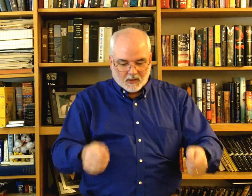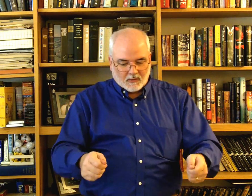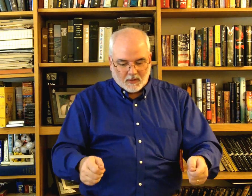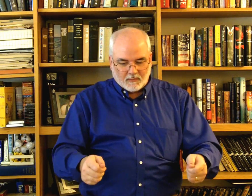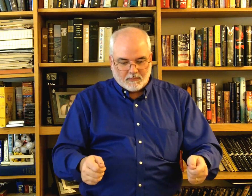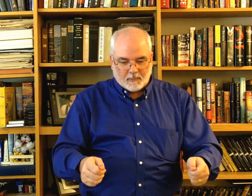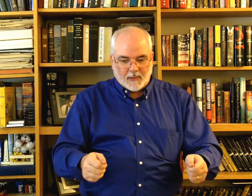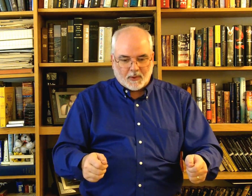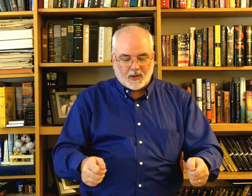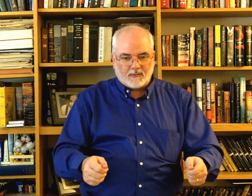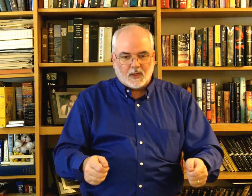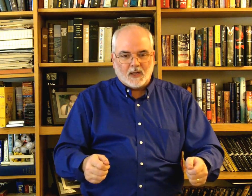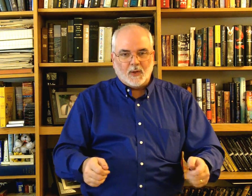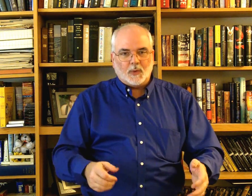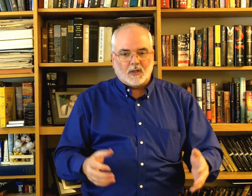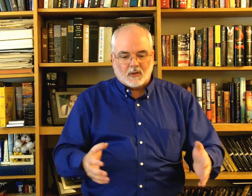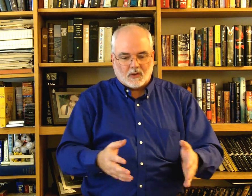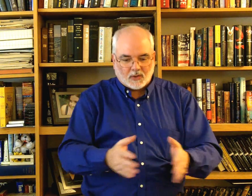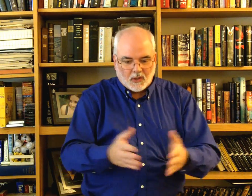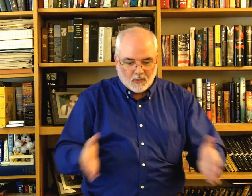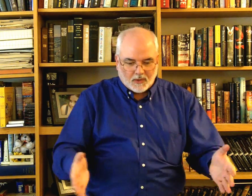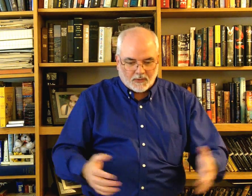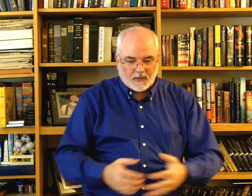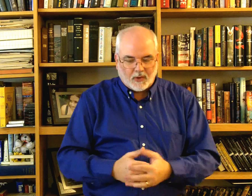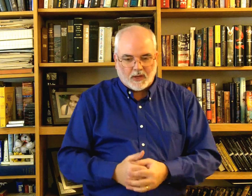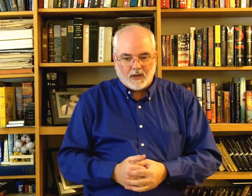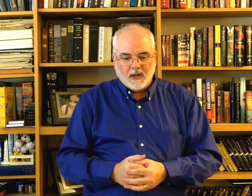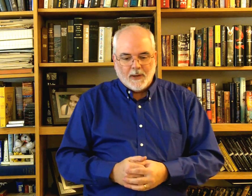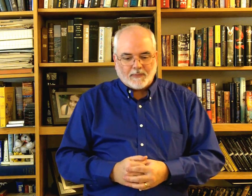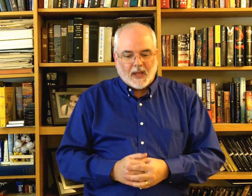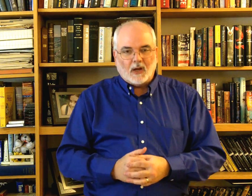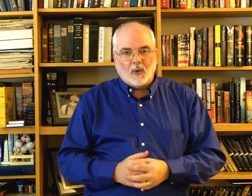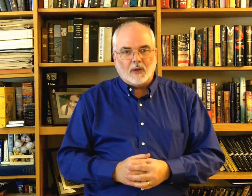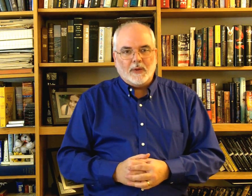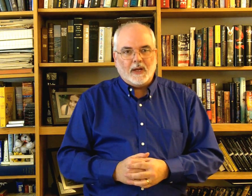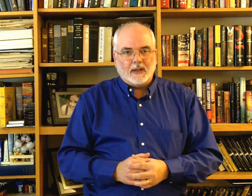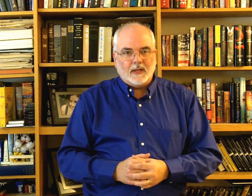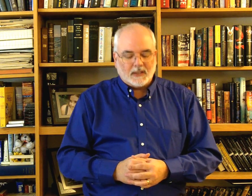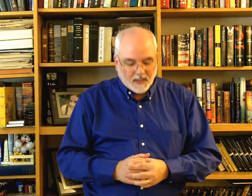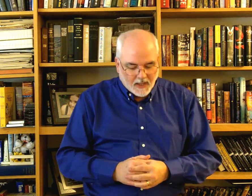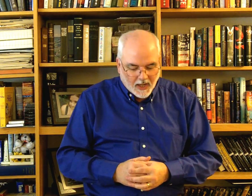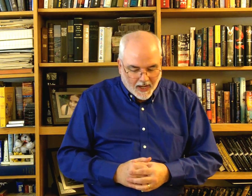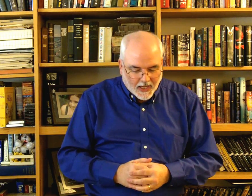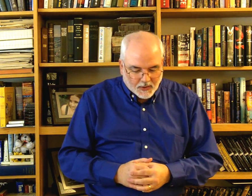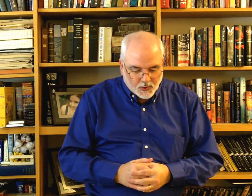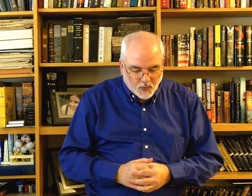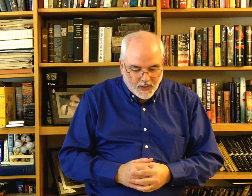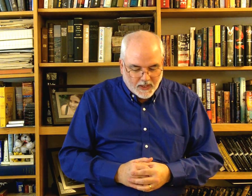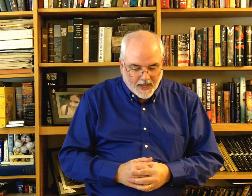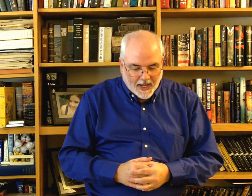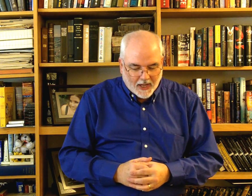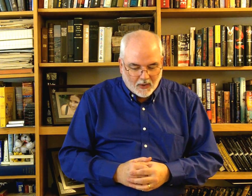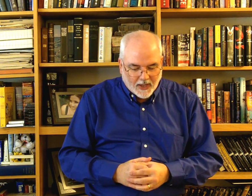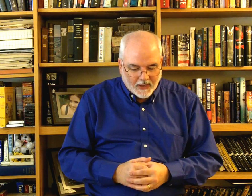the paper there in front of you, or the songbook in front of you there, and go ahead and read it like this. How sweet, how